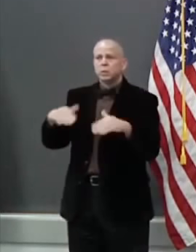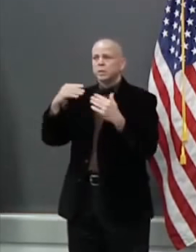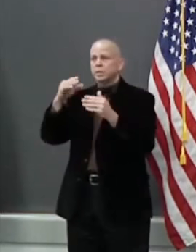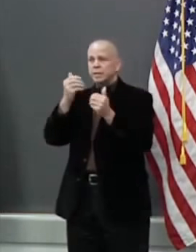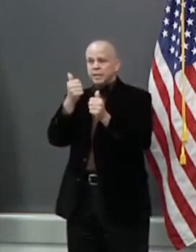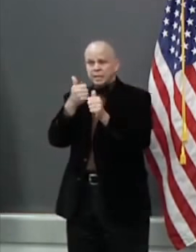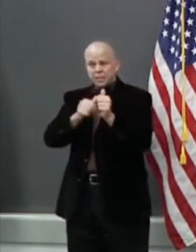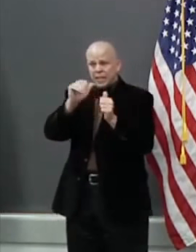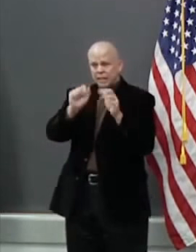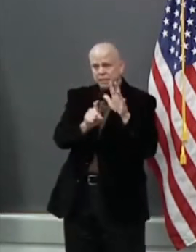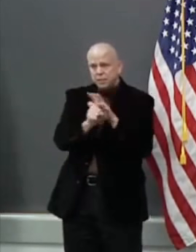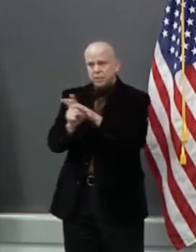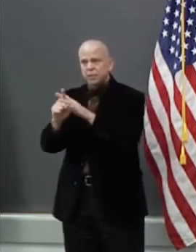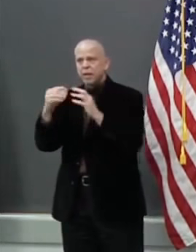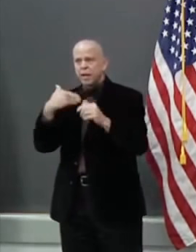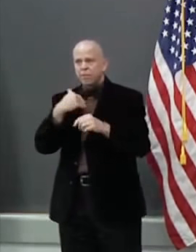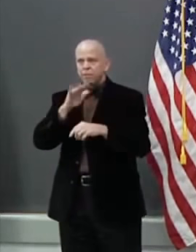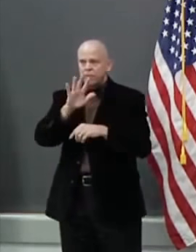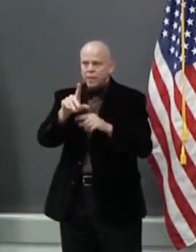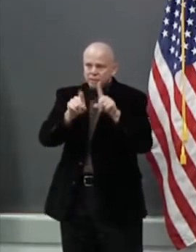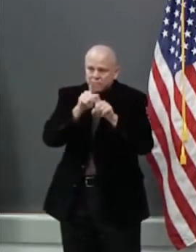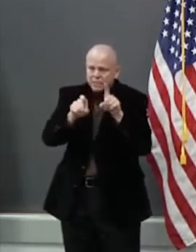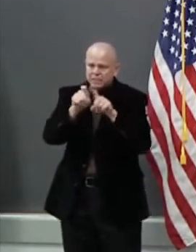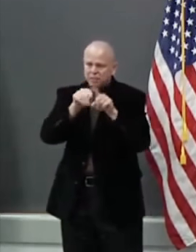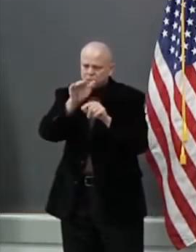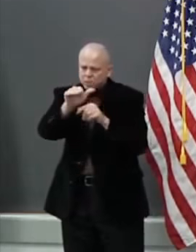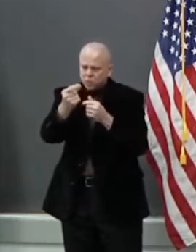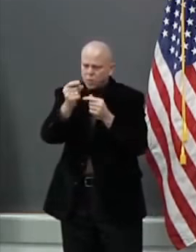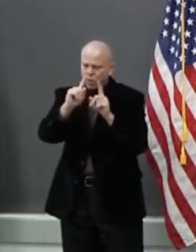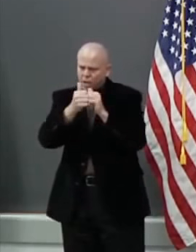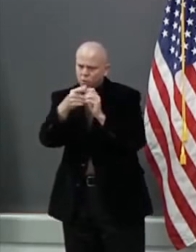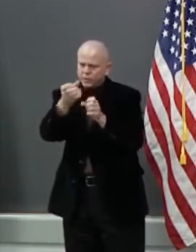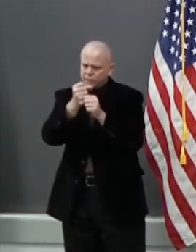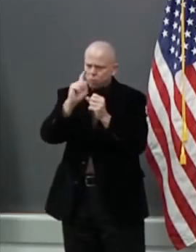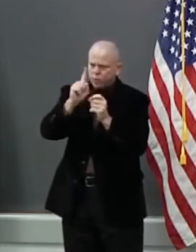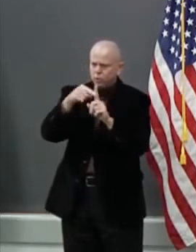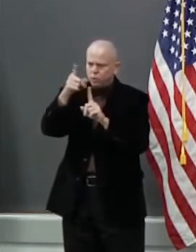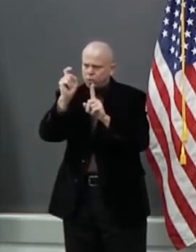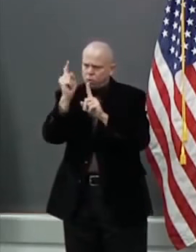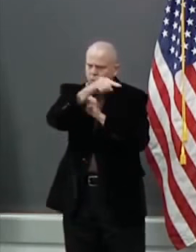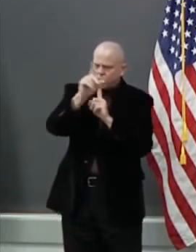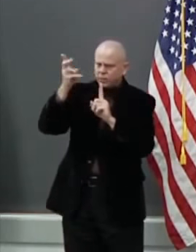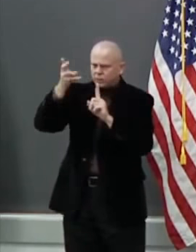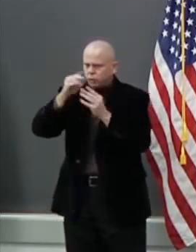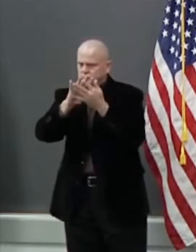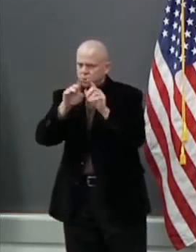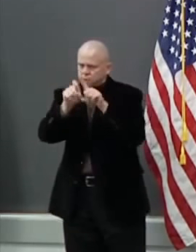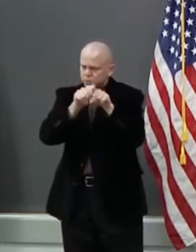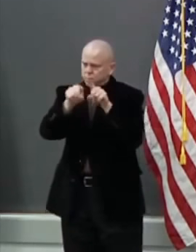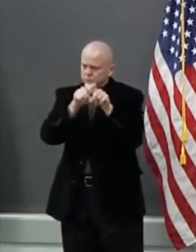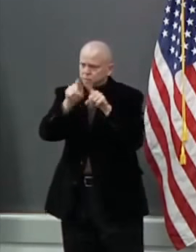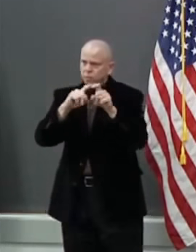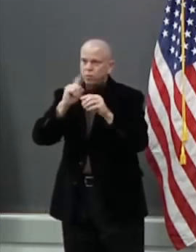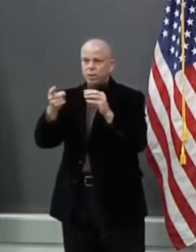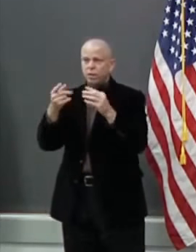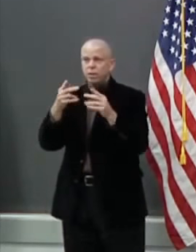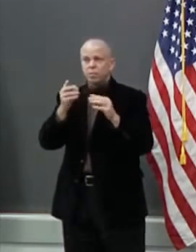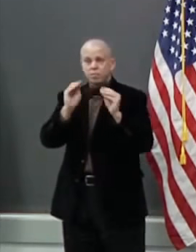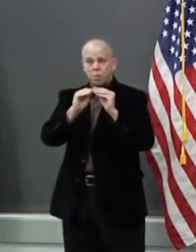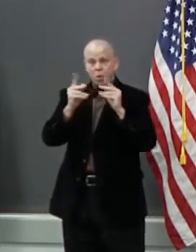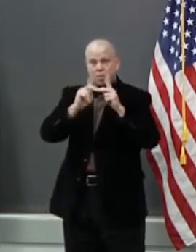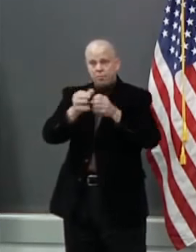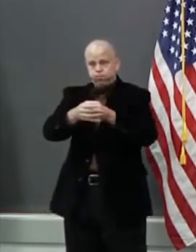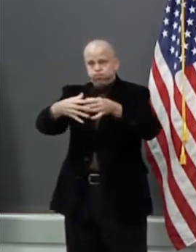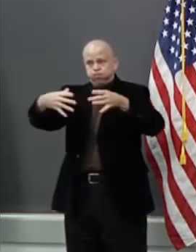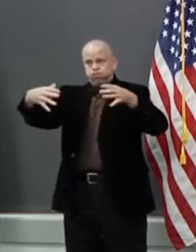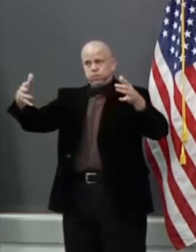services. We talk to them about what they need to do. And as cases increase, the people and the resources we have to do that are stretched. So those 2 things are